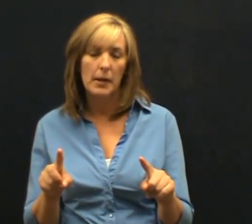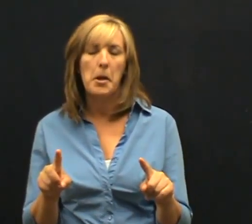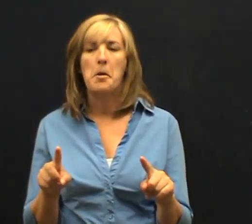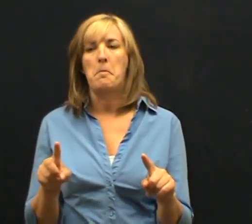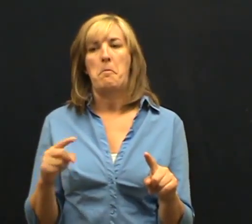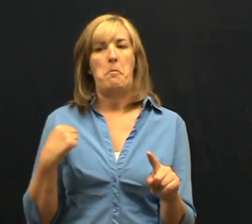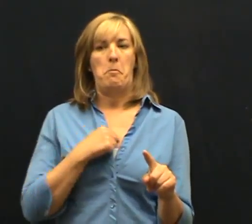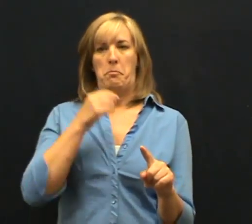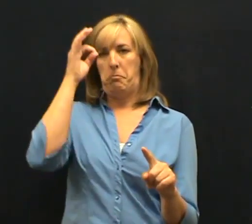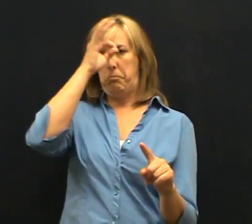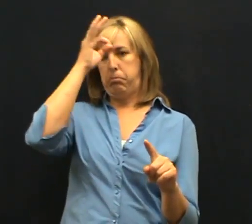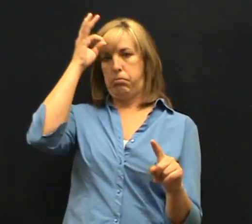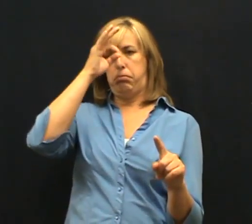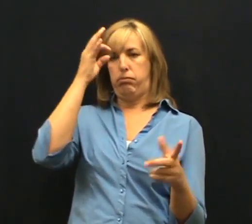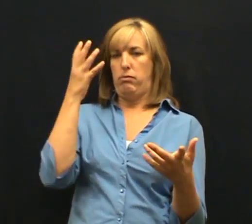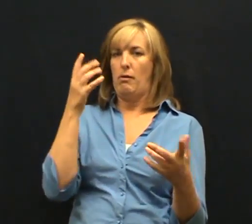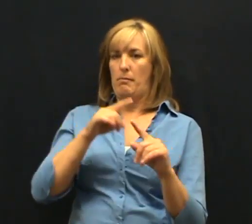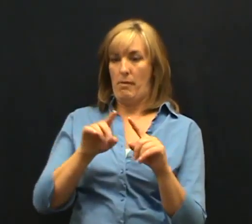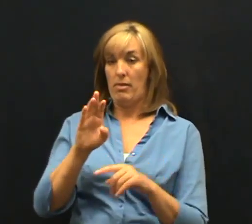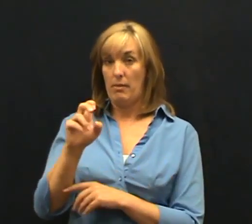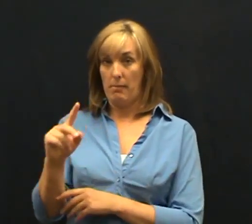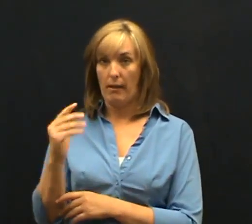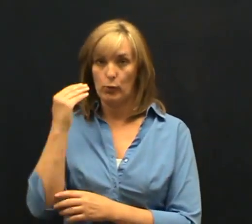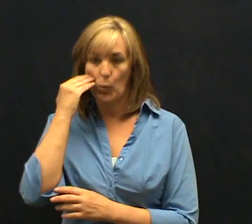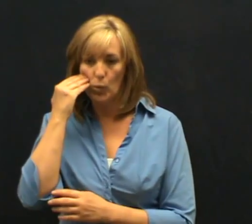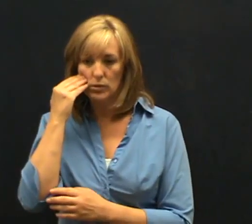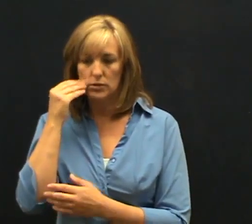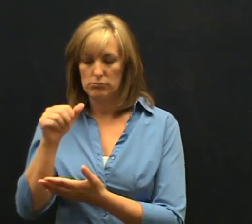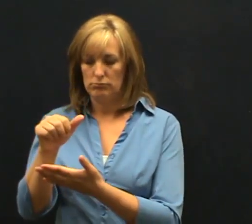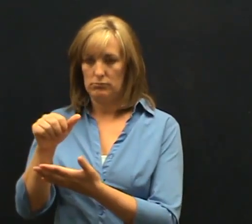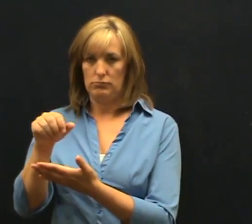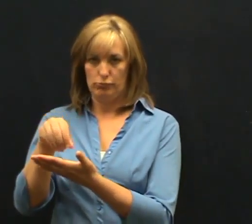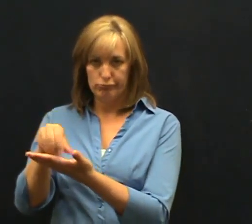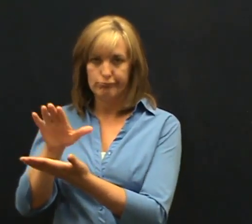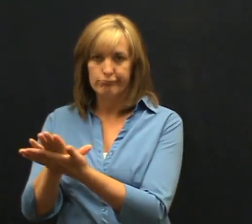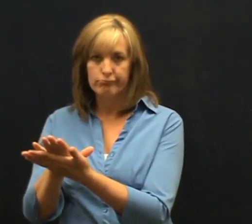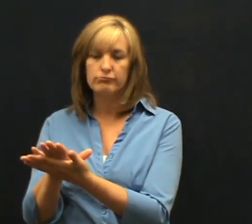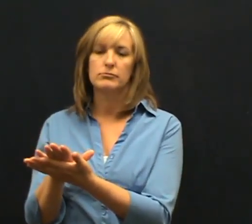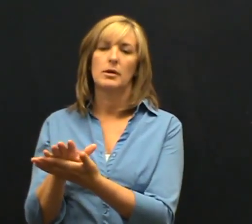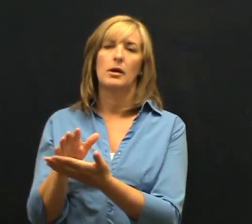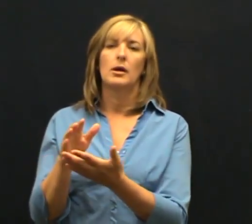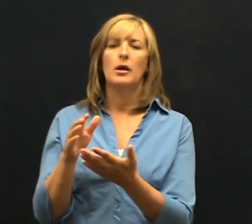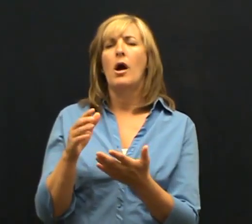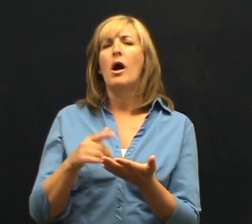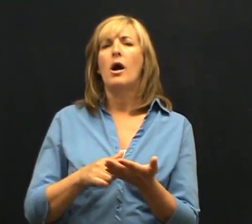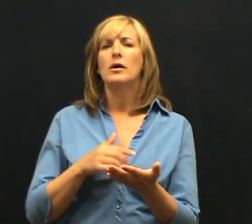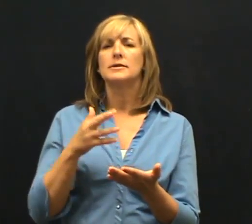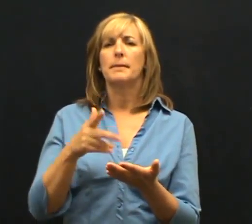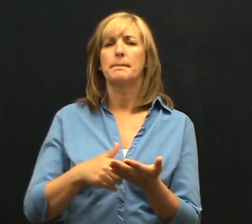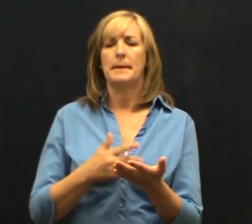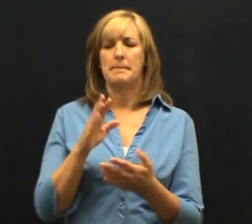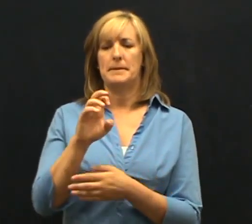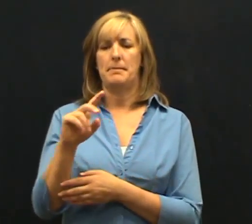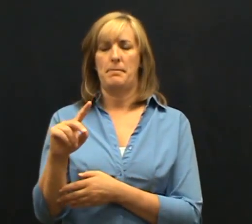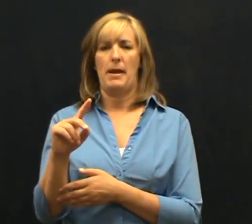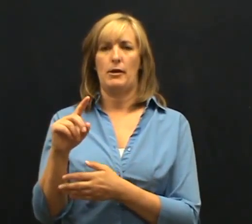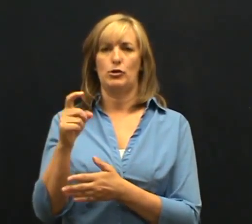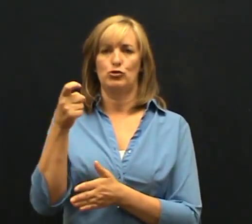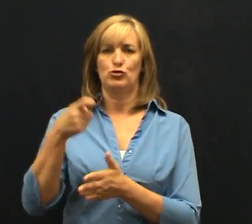possibility. Also, the bank oftentimes charges service charges and takes them out of our account on a monthly